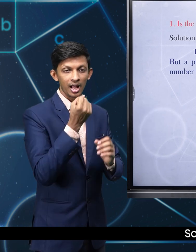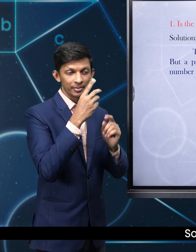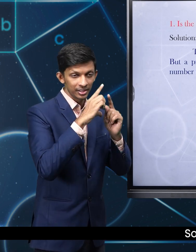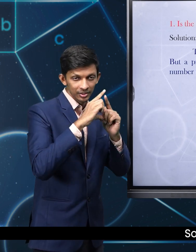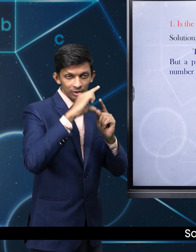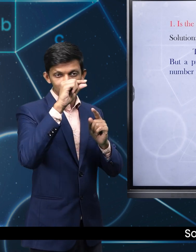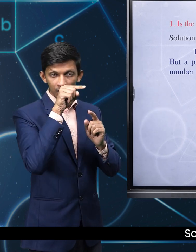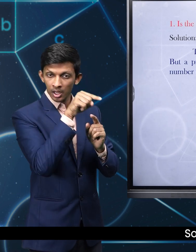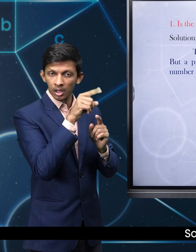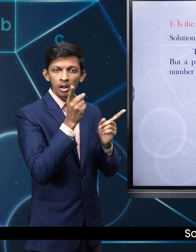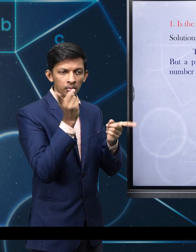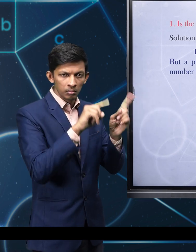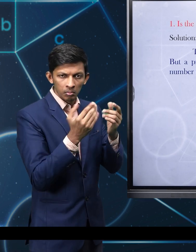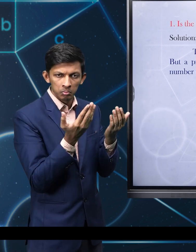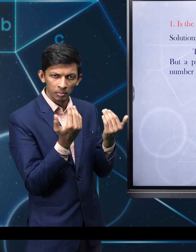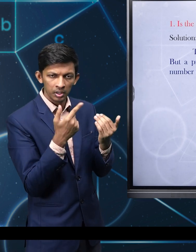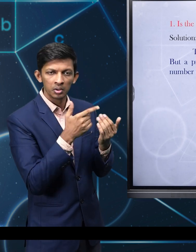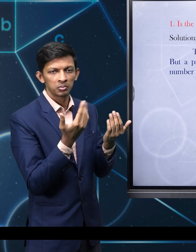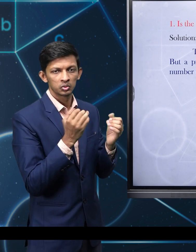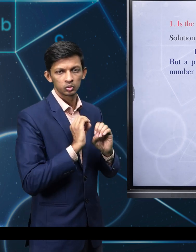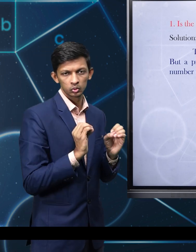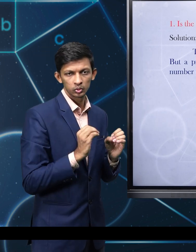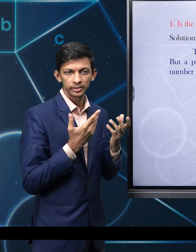So the square of a prime number is not prime.